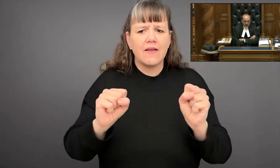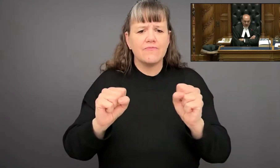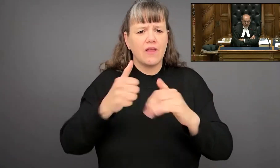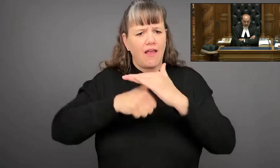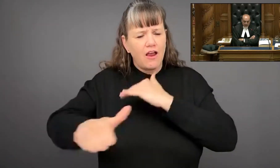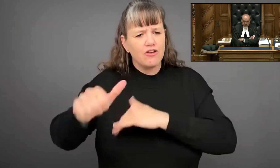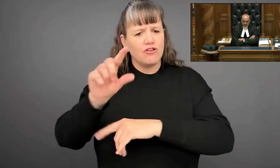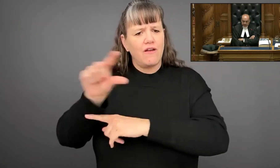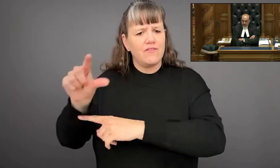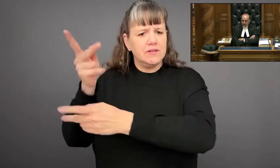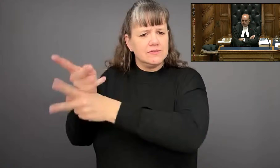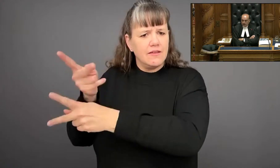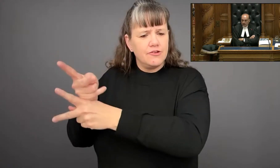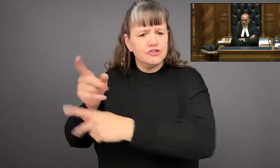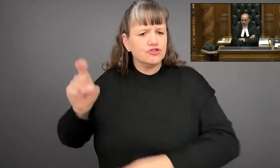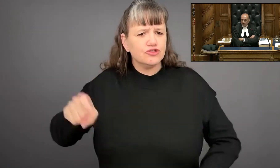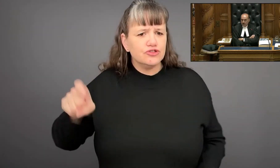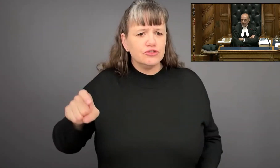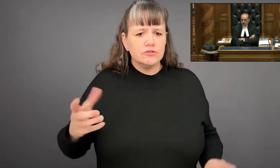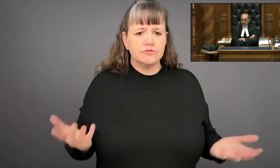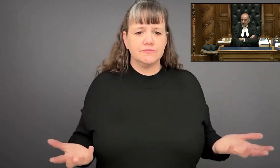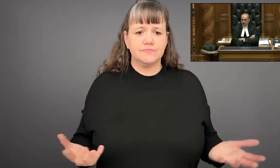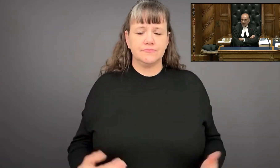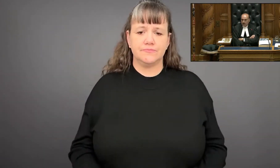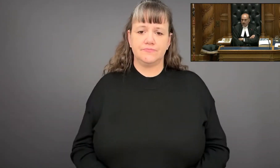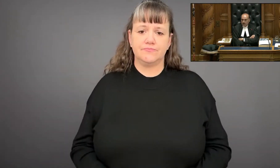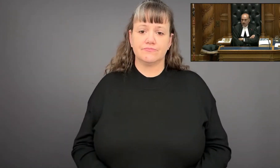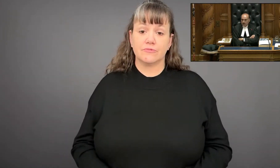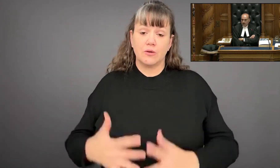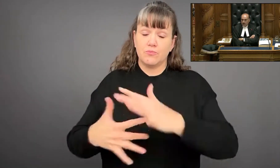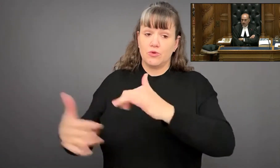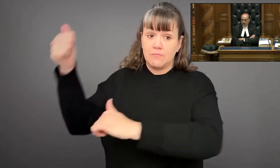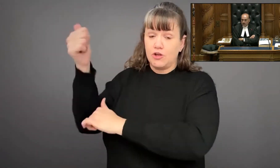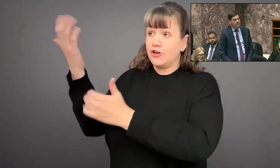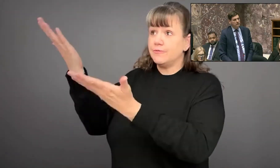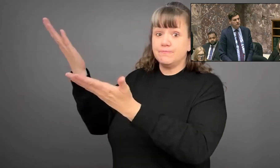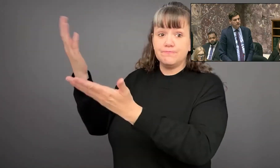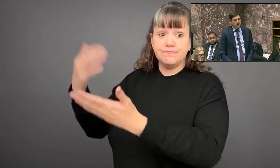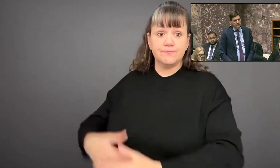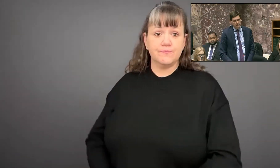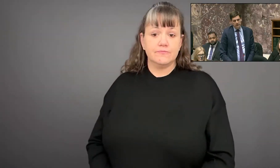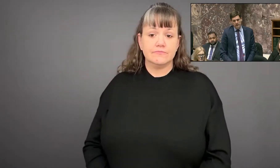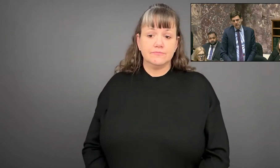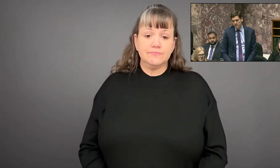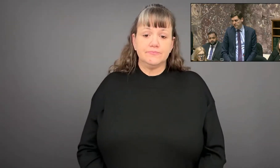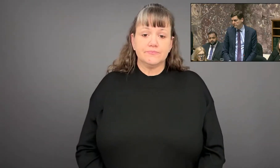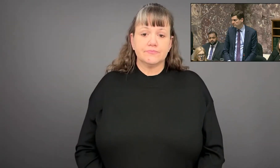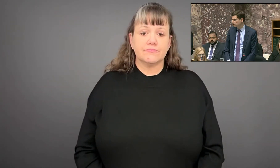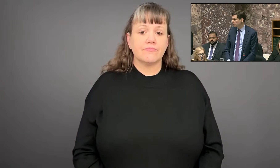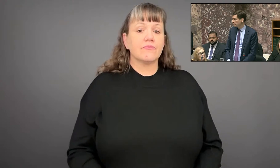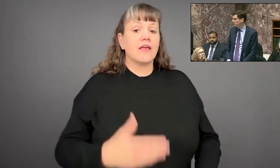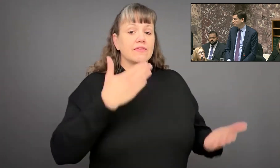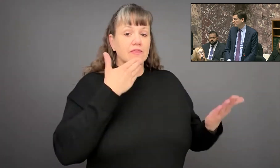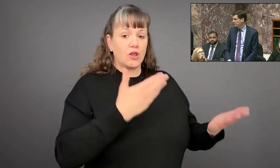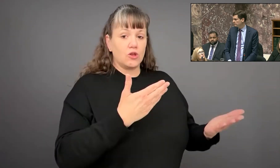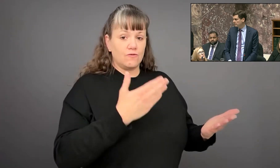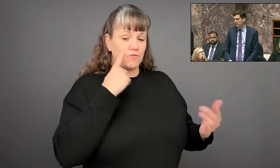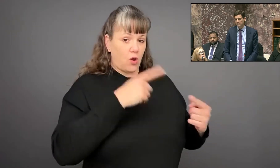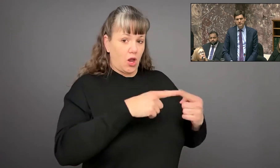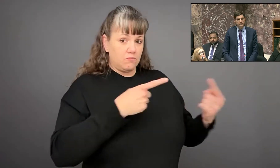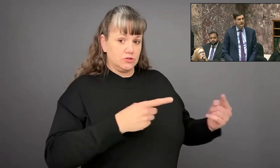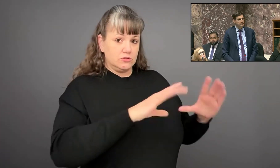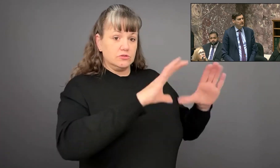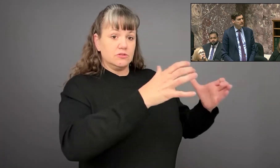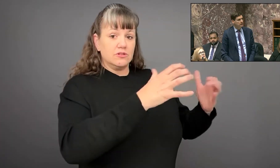Mr. Premier. Thank you, Honourable Chair. I thank the Opposition House Leader for the question, and I thank the Opposition for providing the family